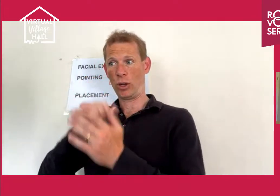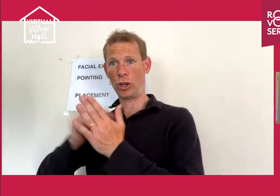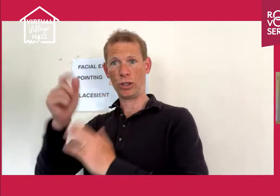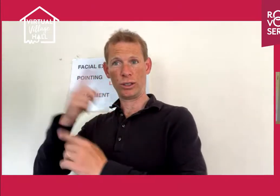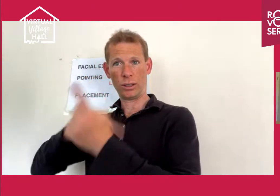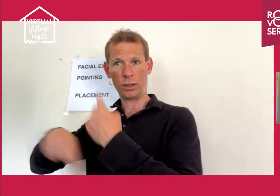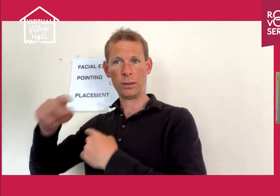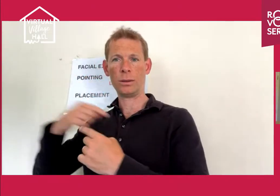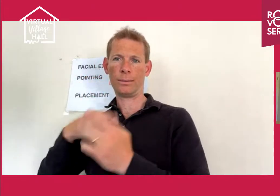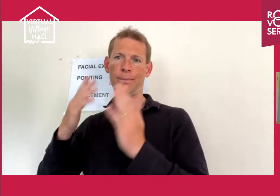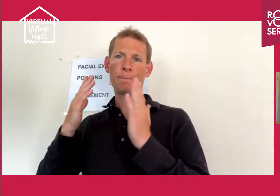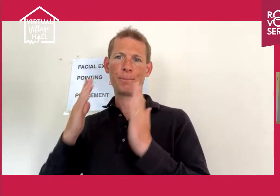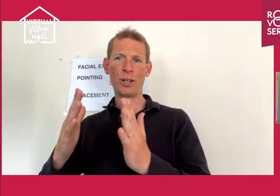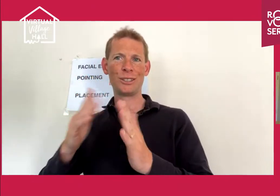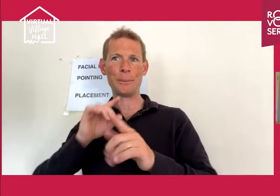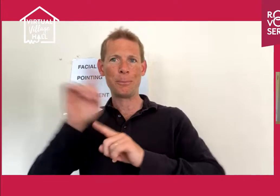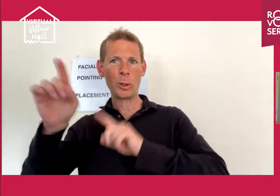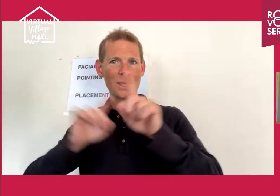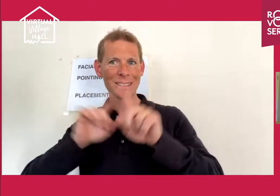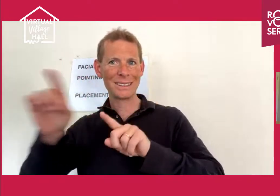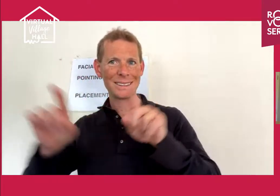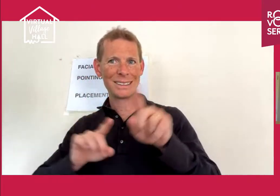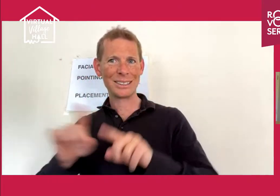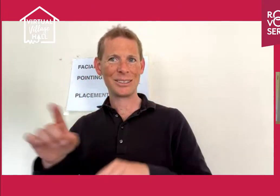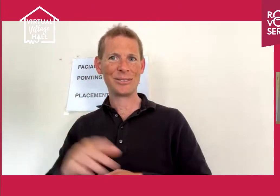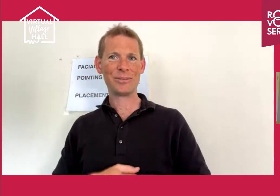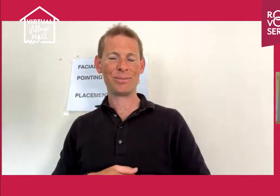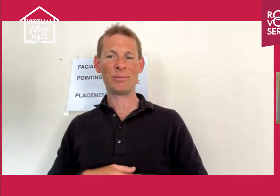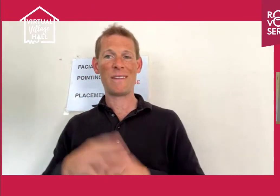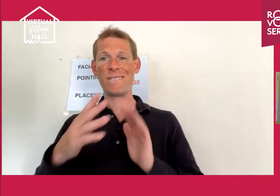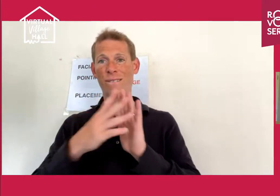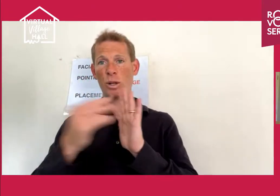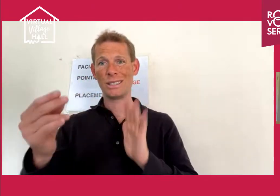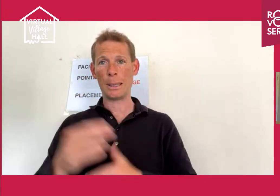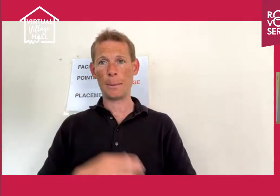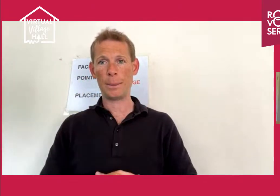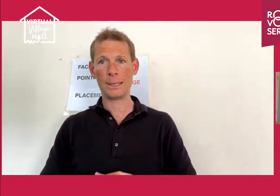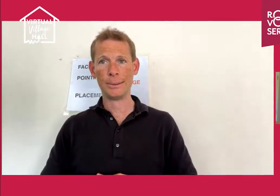For example, in deaf culture, we must point to things and reference what we're talking